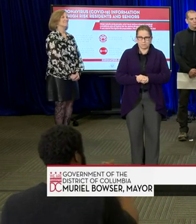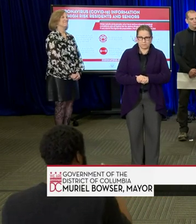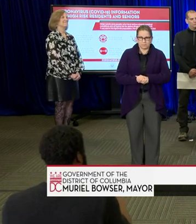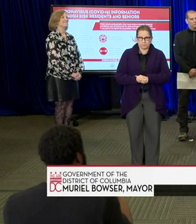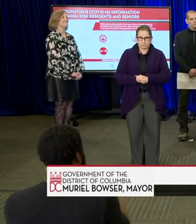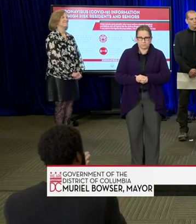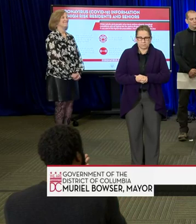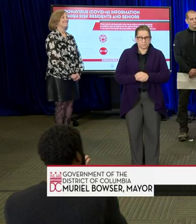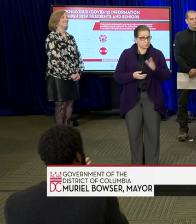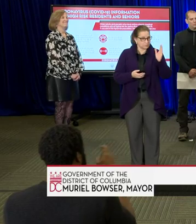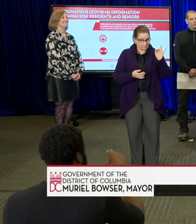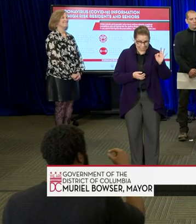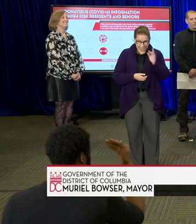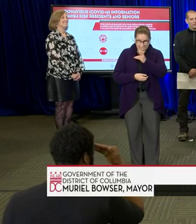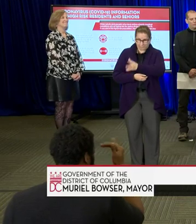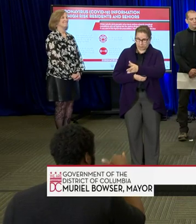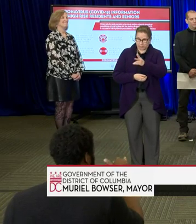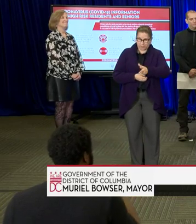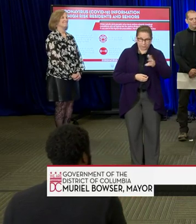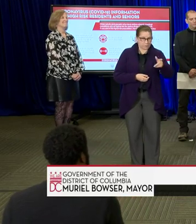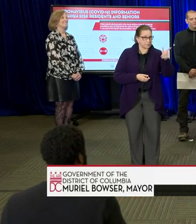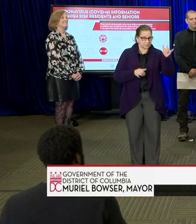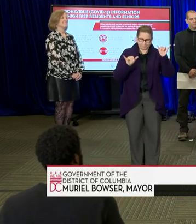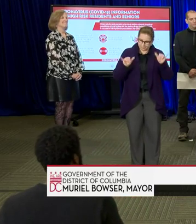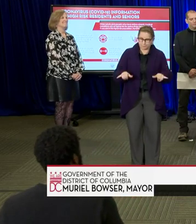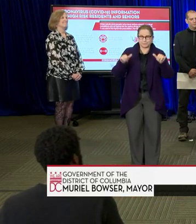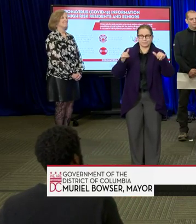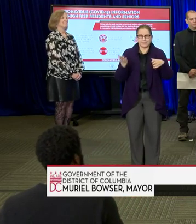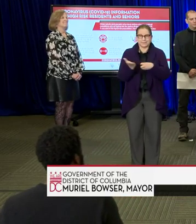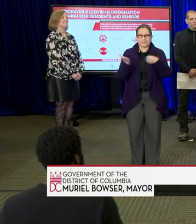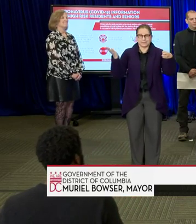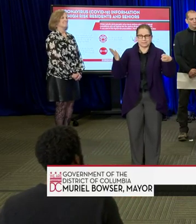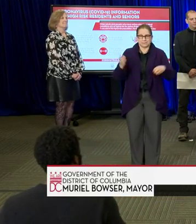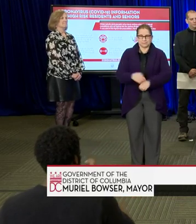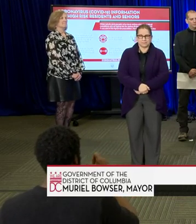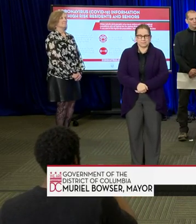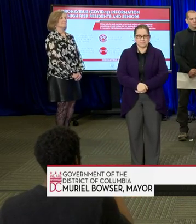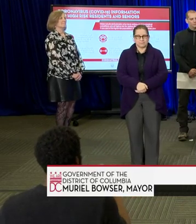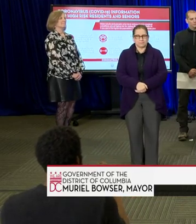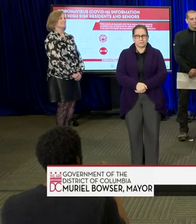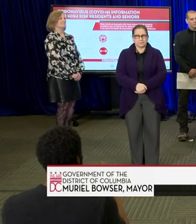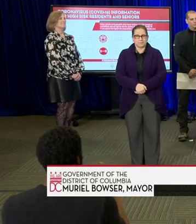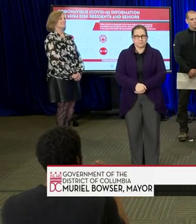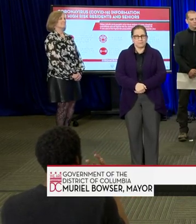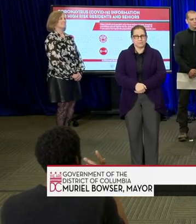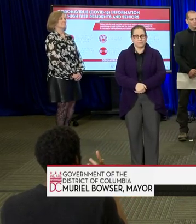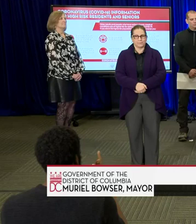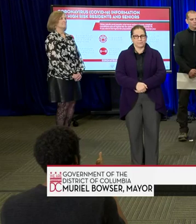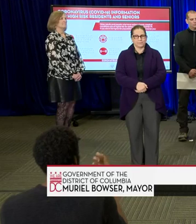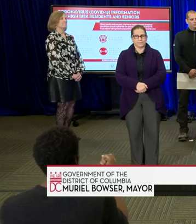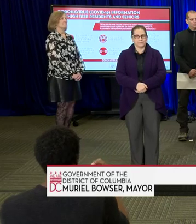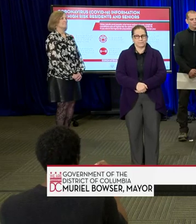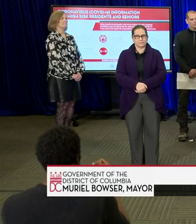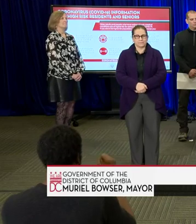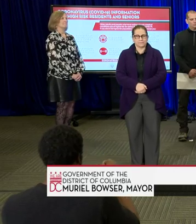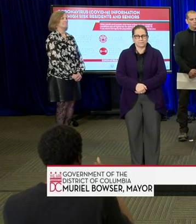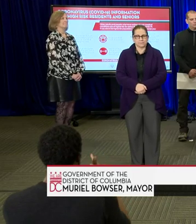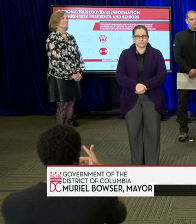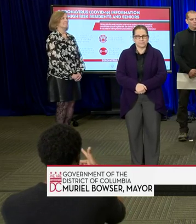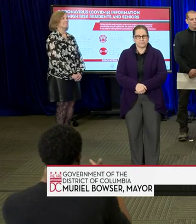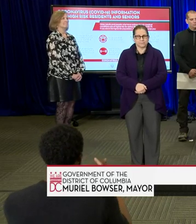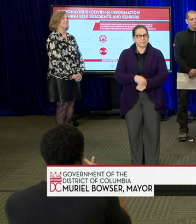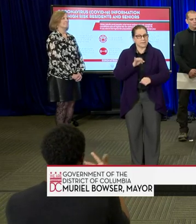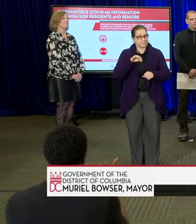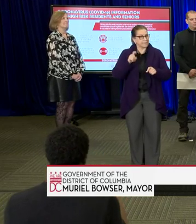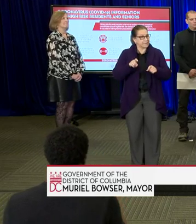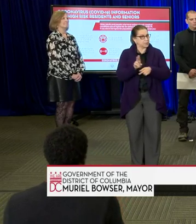ticket. So be mindful of because we need our vehicles to be able to move, and we still need people to be safe when using